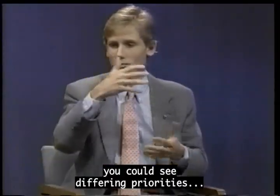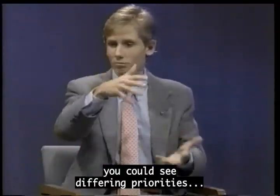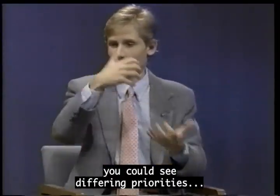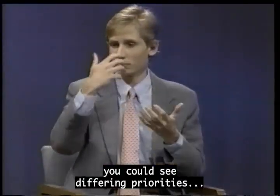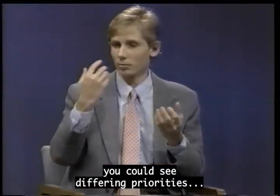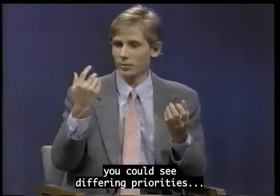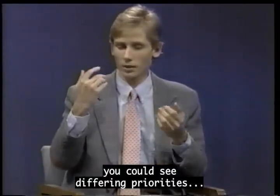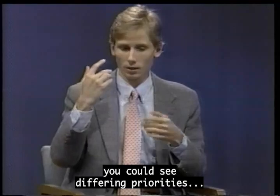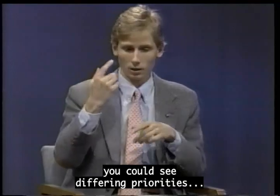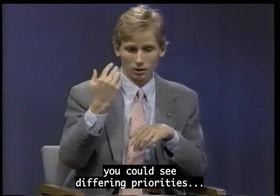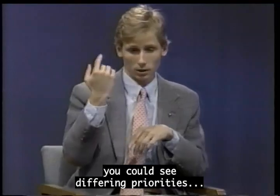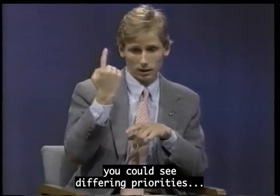priorities.